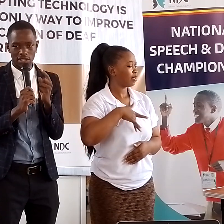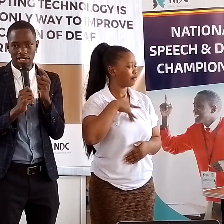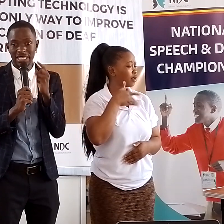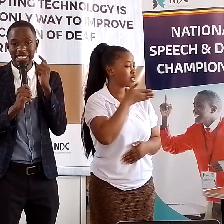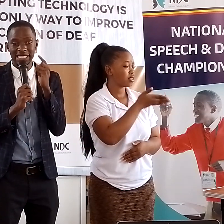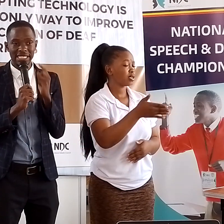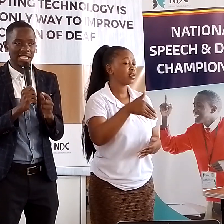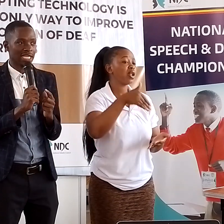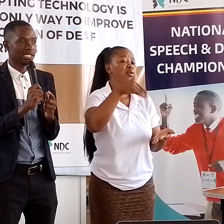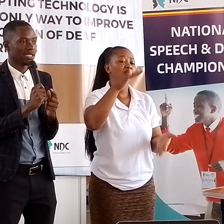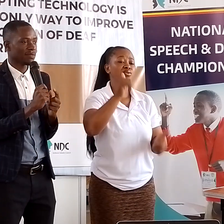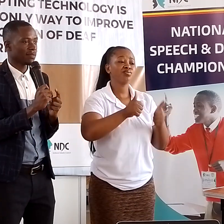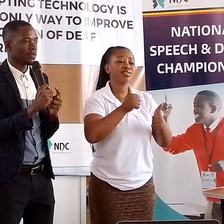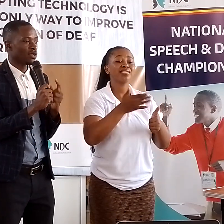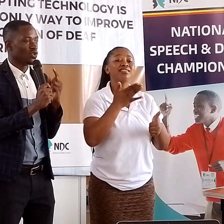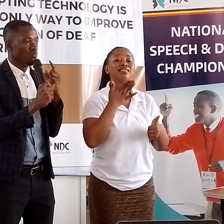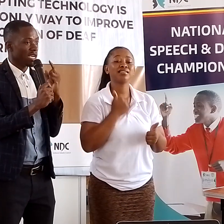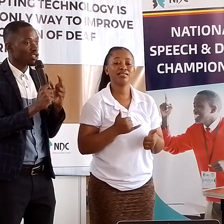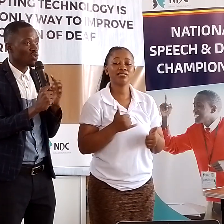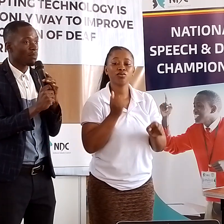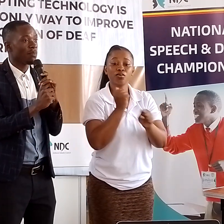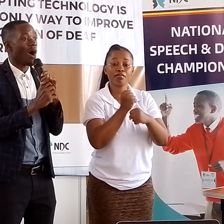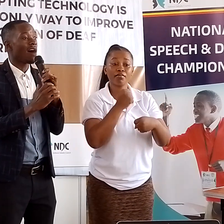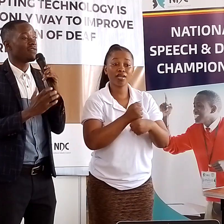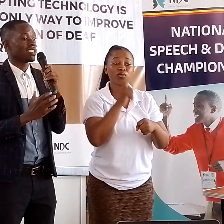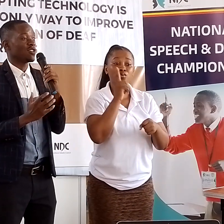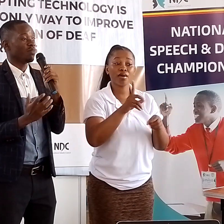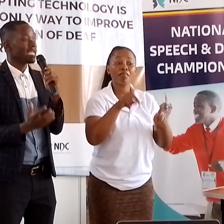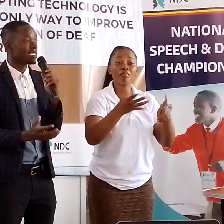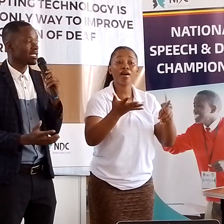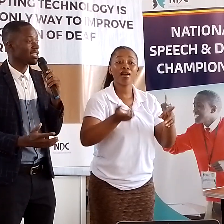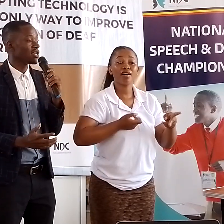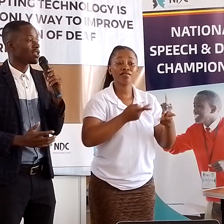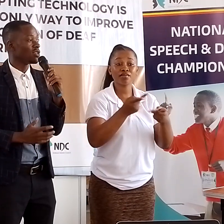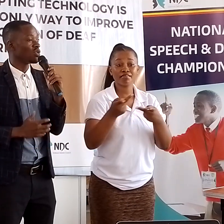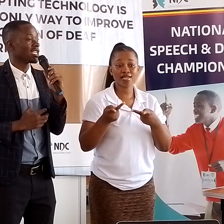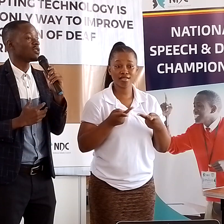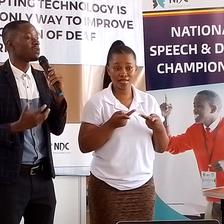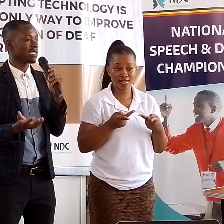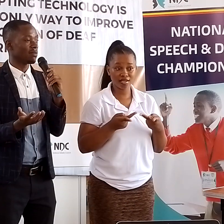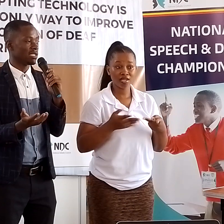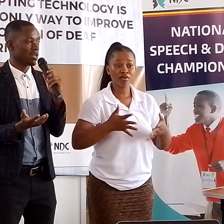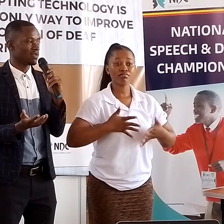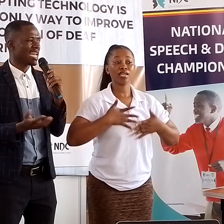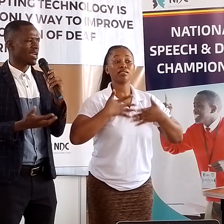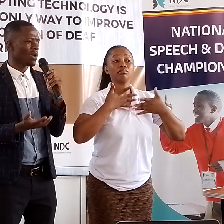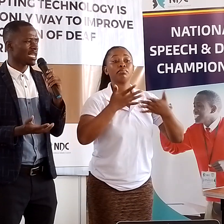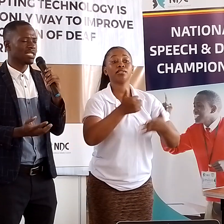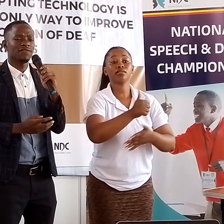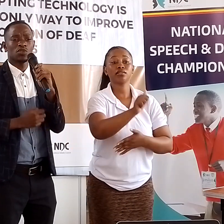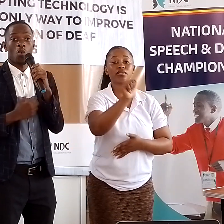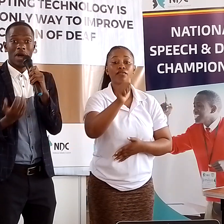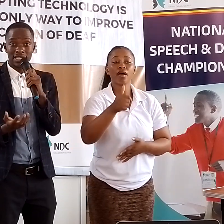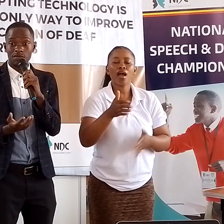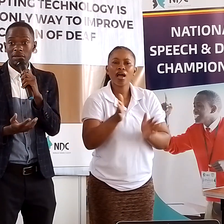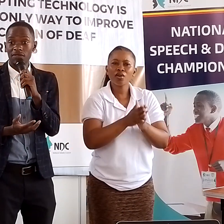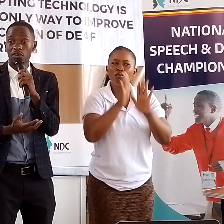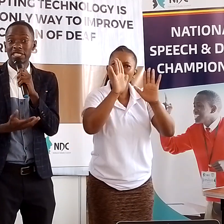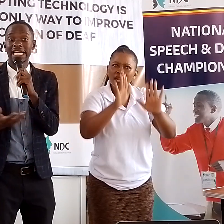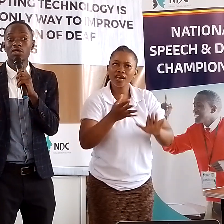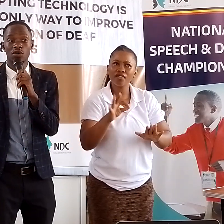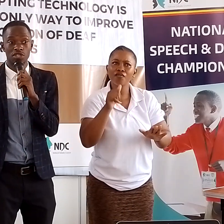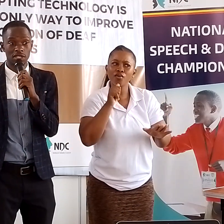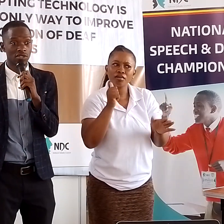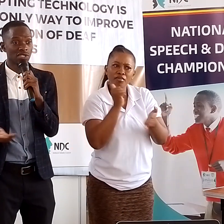a lot that is needed to make sure people have the space to express themselves. And I wondered if it wasn't maybe